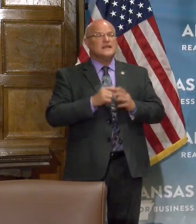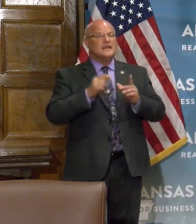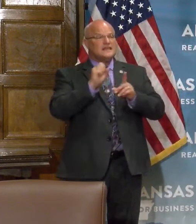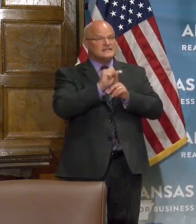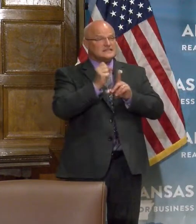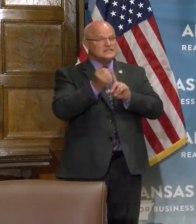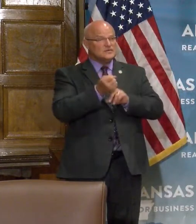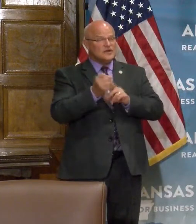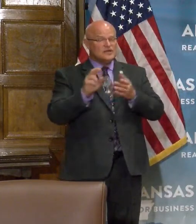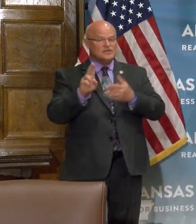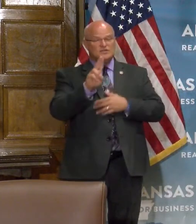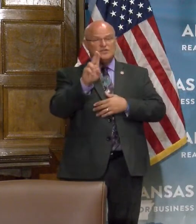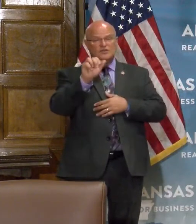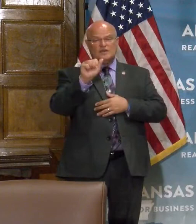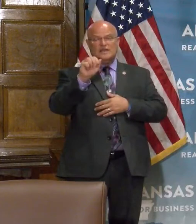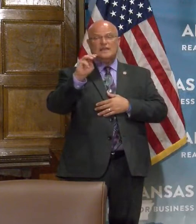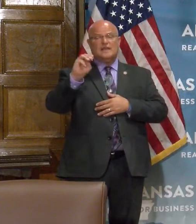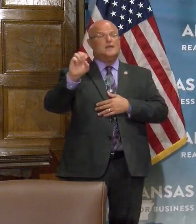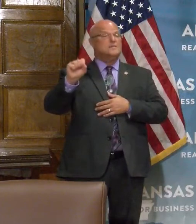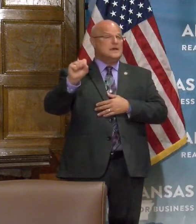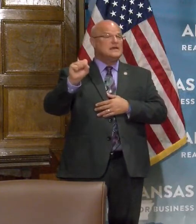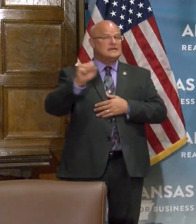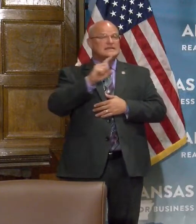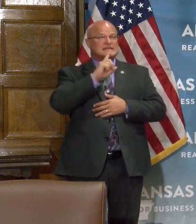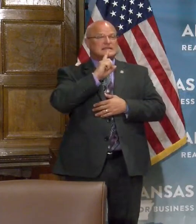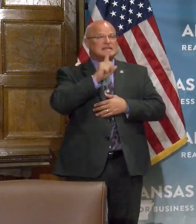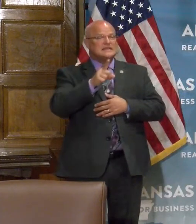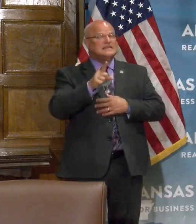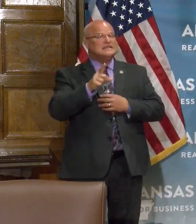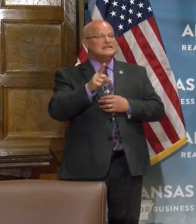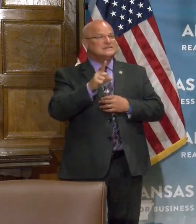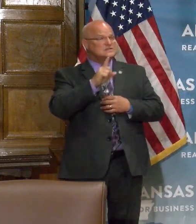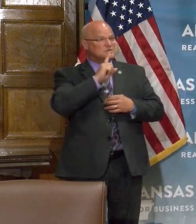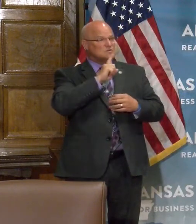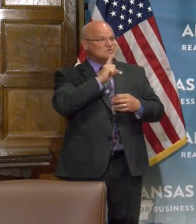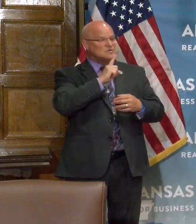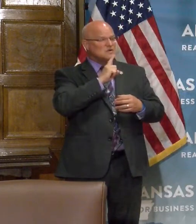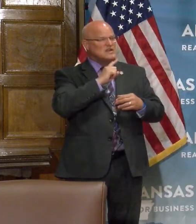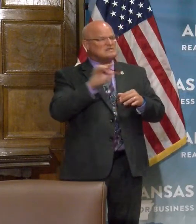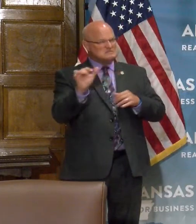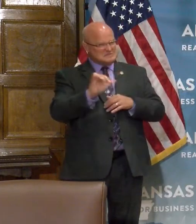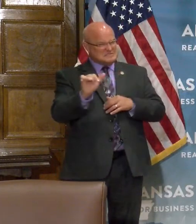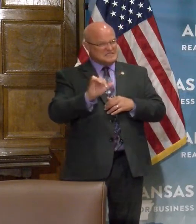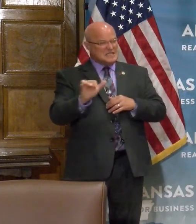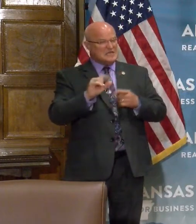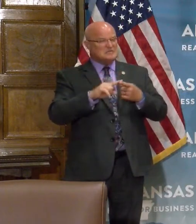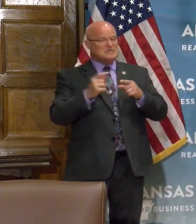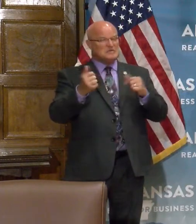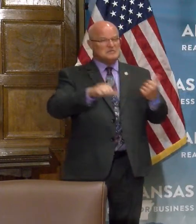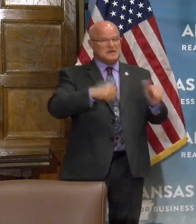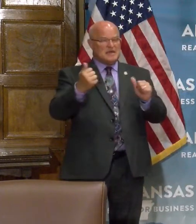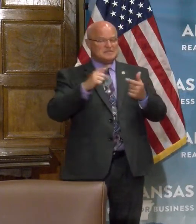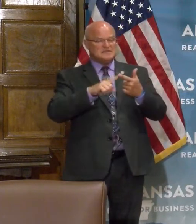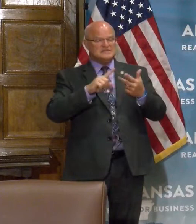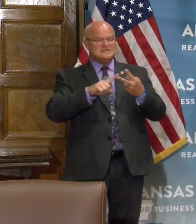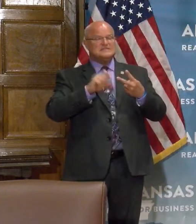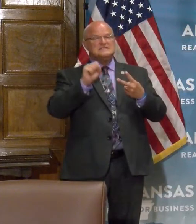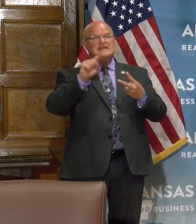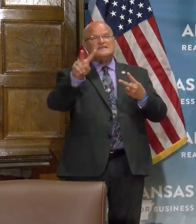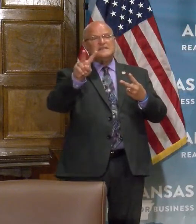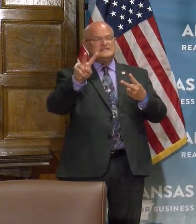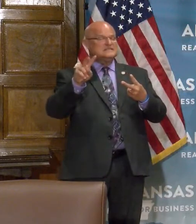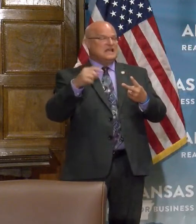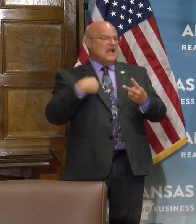situation at the University of Arkansas for Medical Sciences is really pretty similar to what was just described, so I